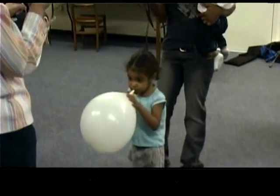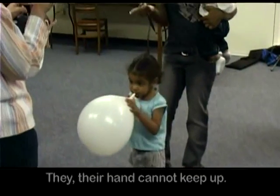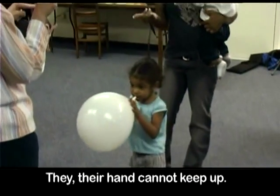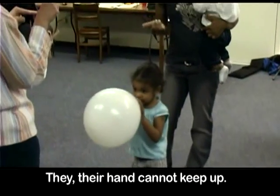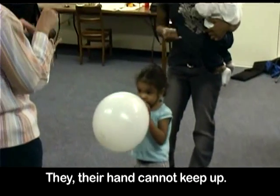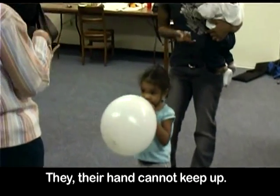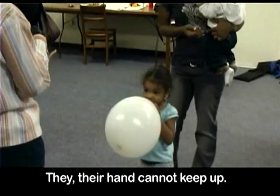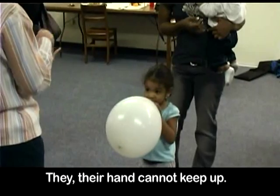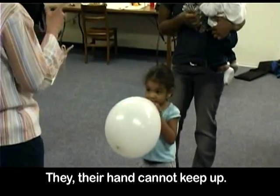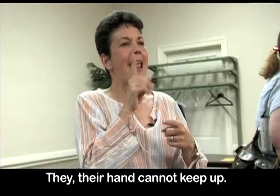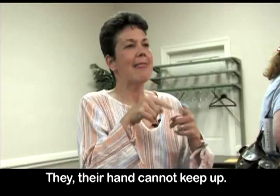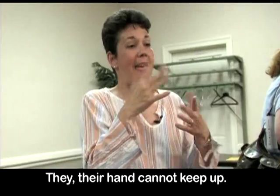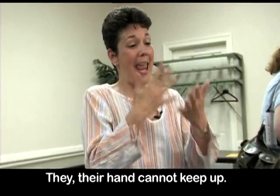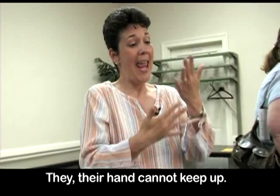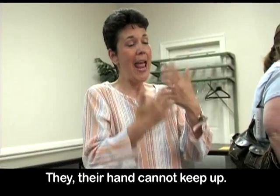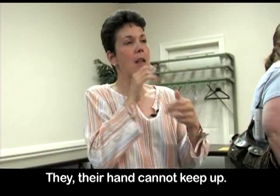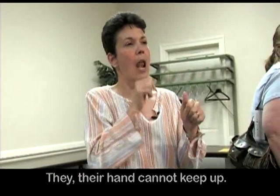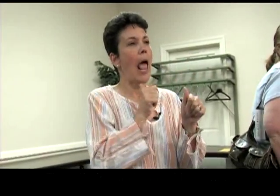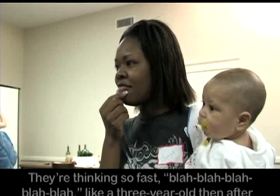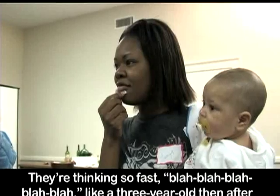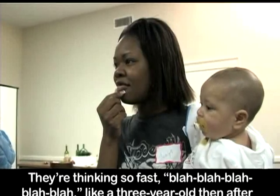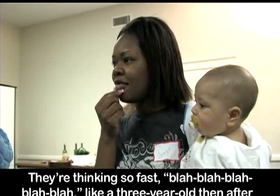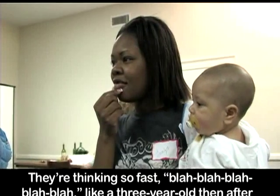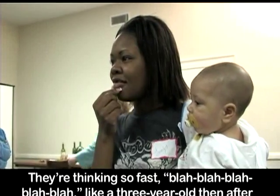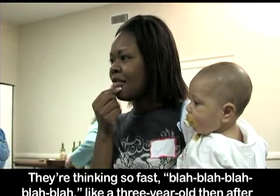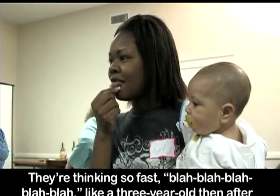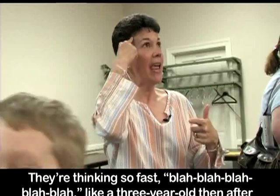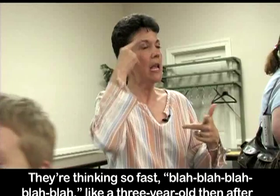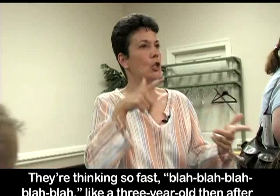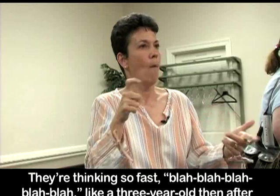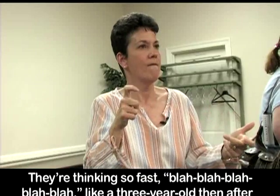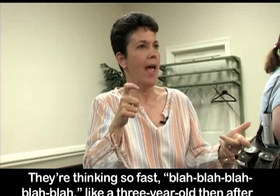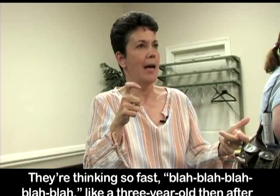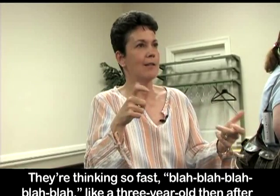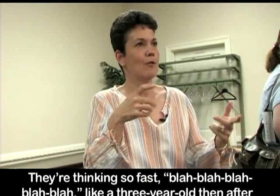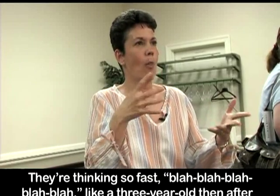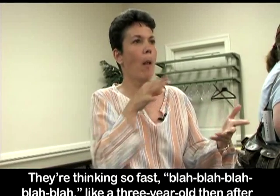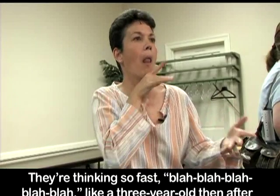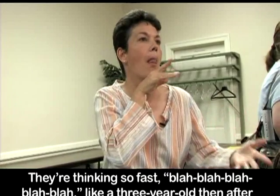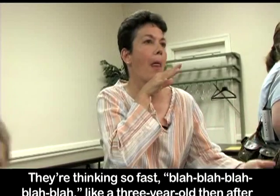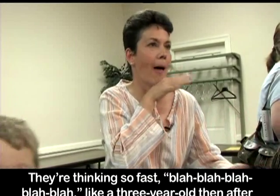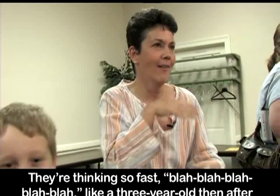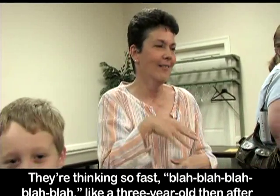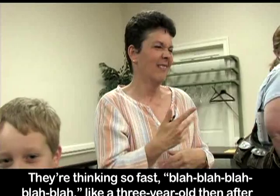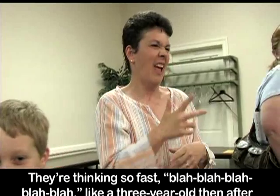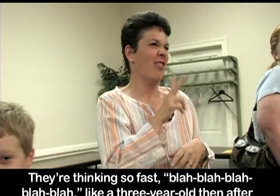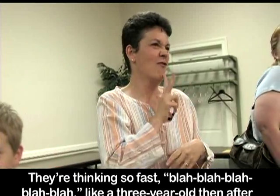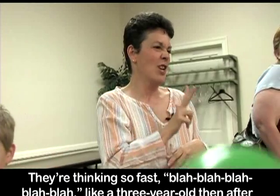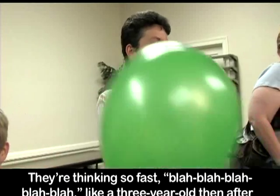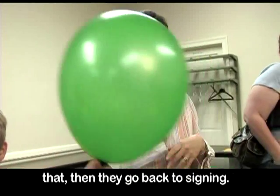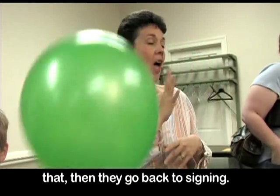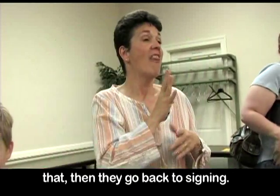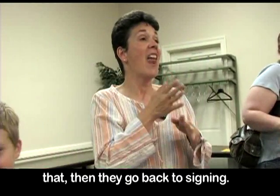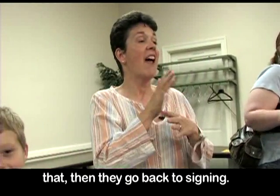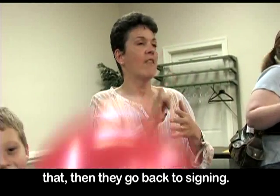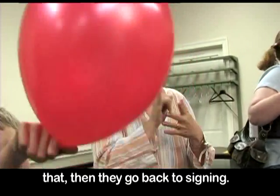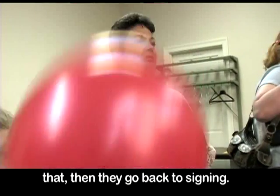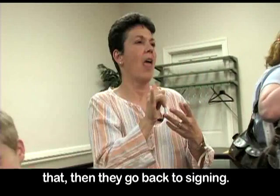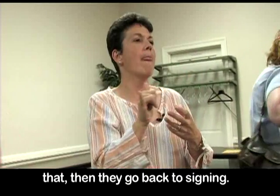signing? Their hand cannot keep up. They're thinking so fast, so blah, blah, blah, blah, blah, like 3-year-old. Then after that, then they